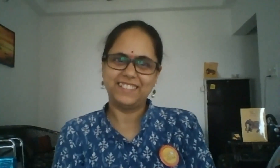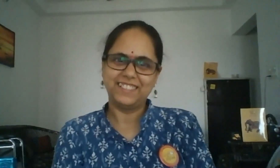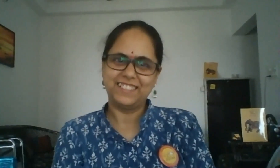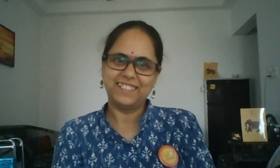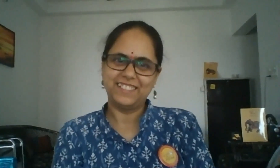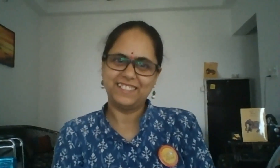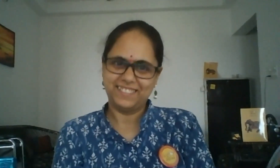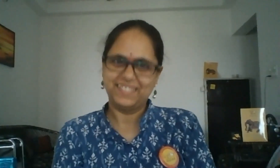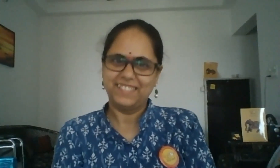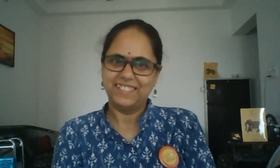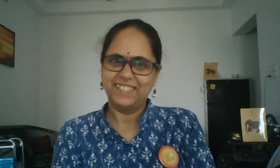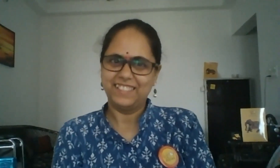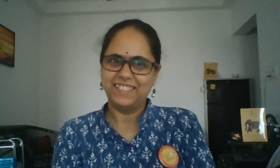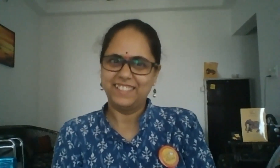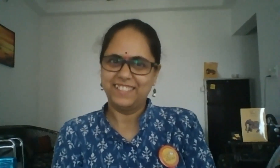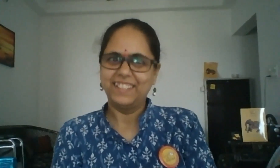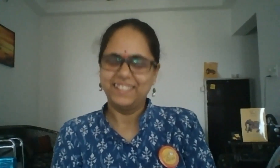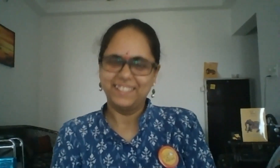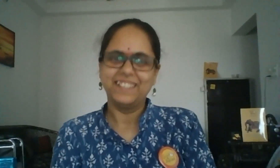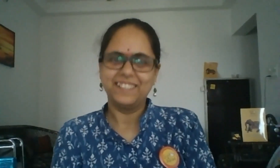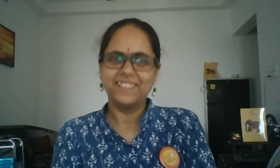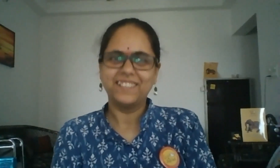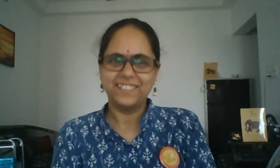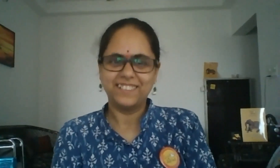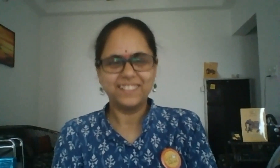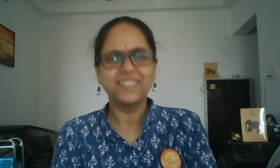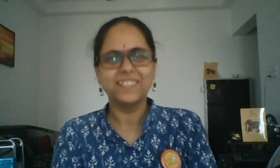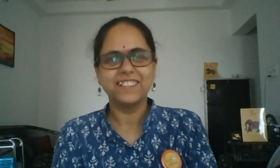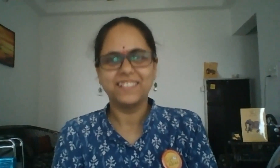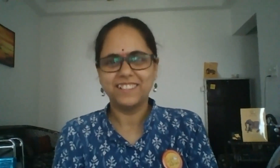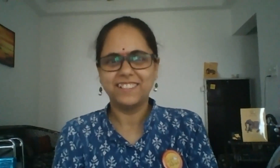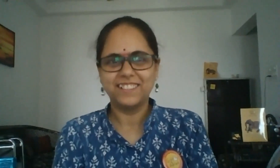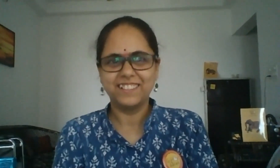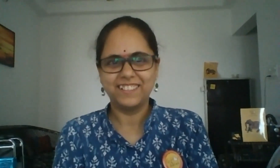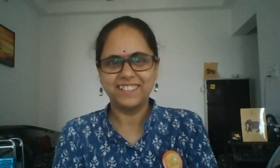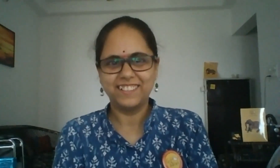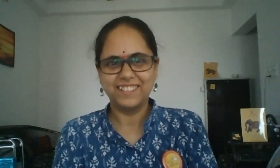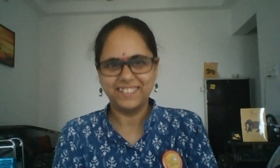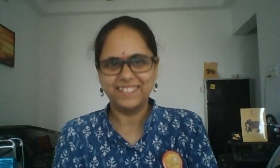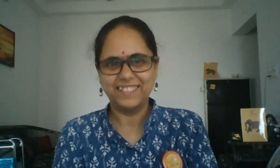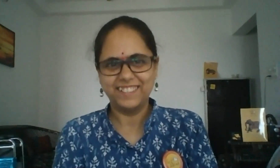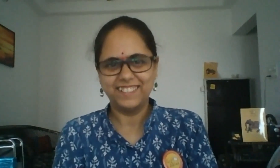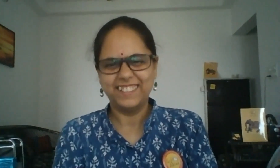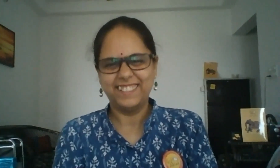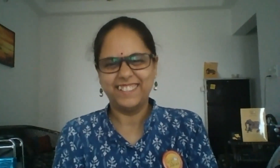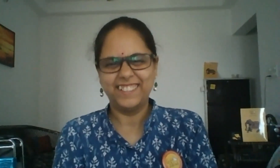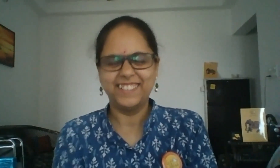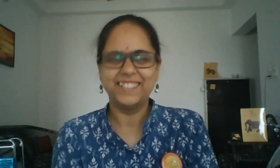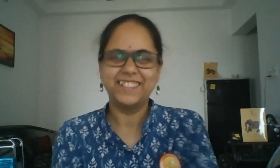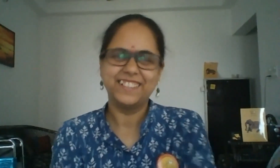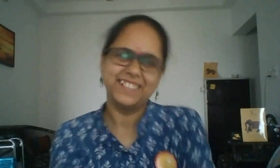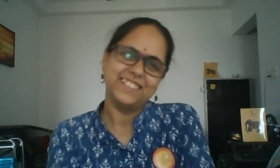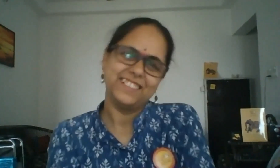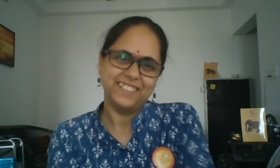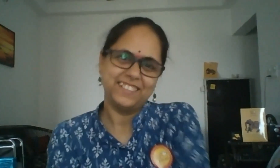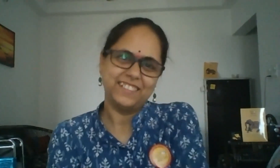yeah, it's a good forum to say thank for another initiative you have done, right? For the